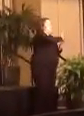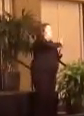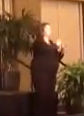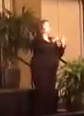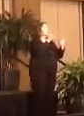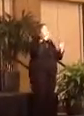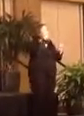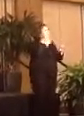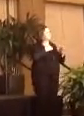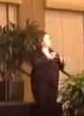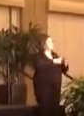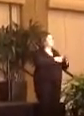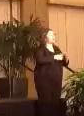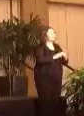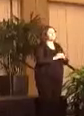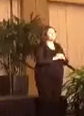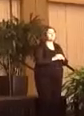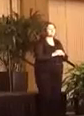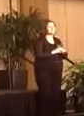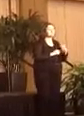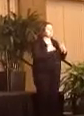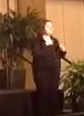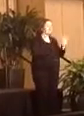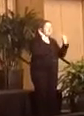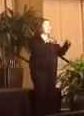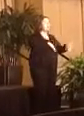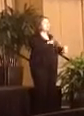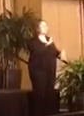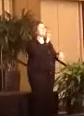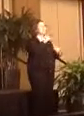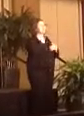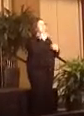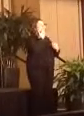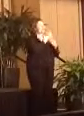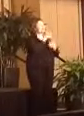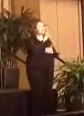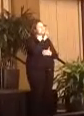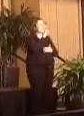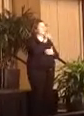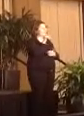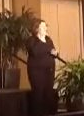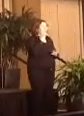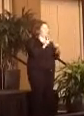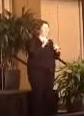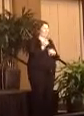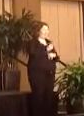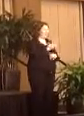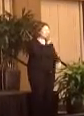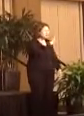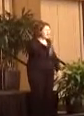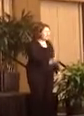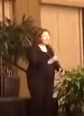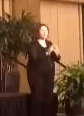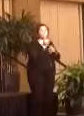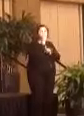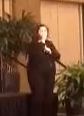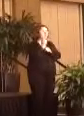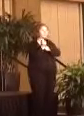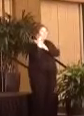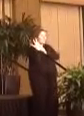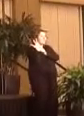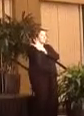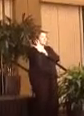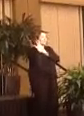I started, I just thought it was going to be kind of fun to keep a diary, and I never thought anyone would watch. But then 5 years ago, this past